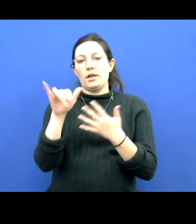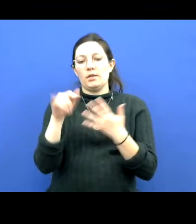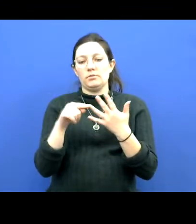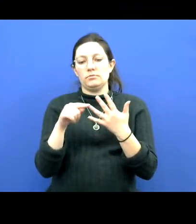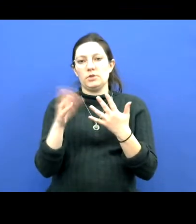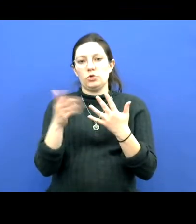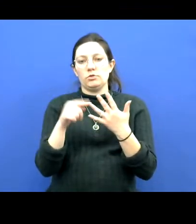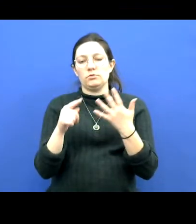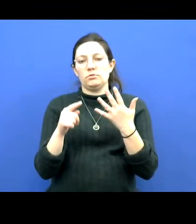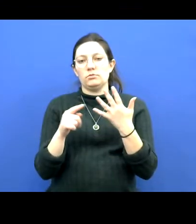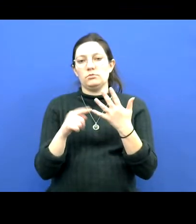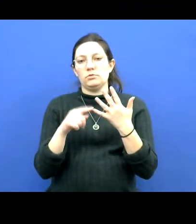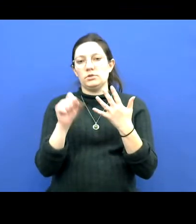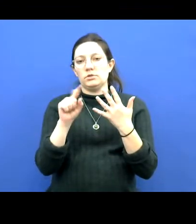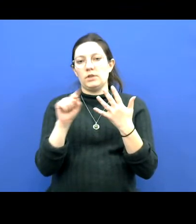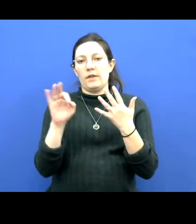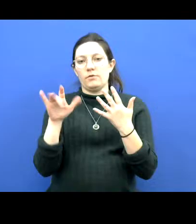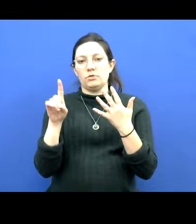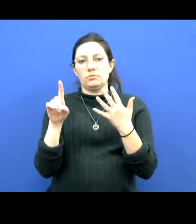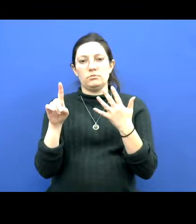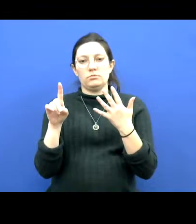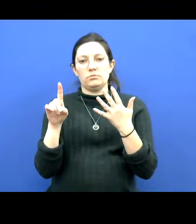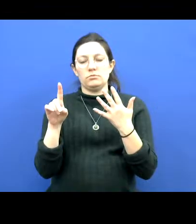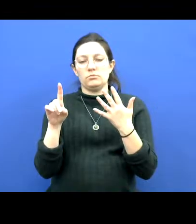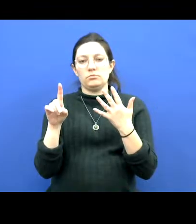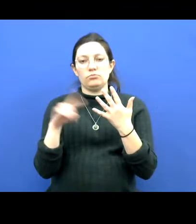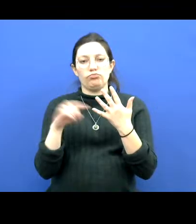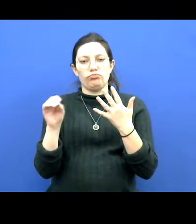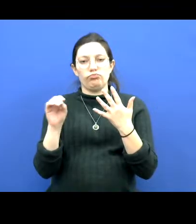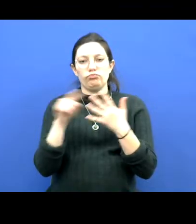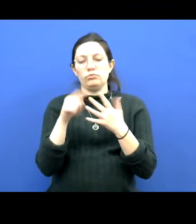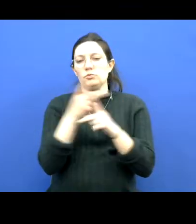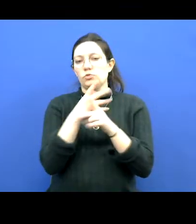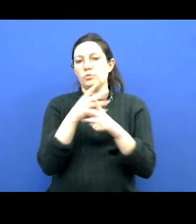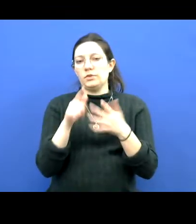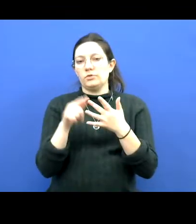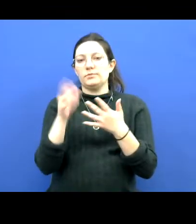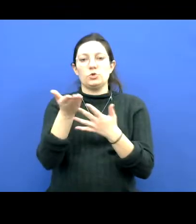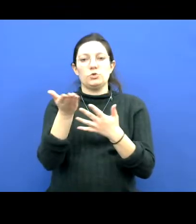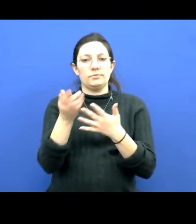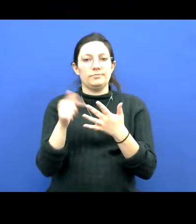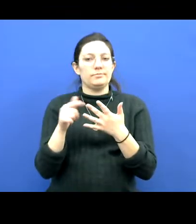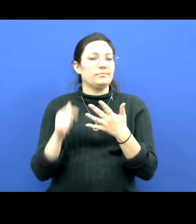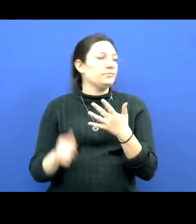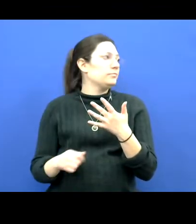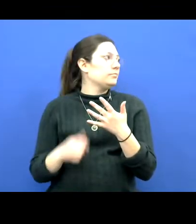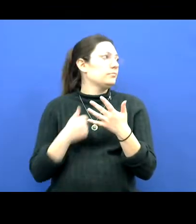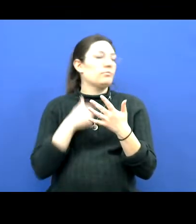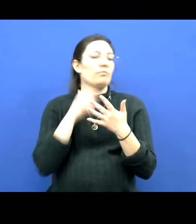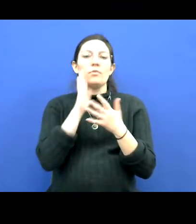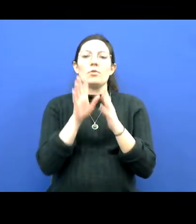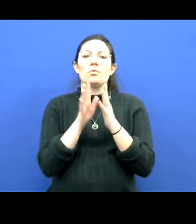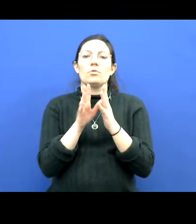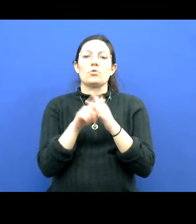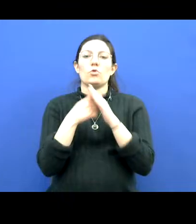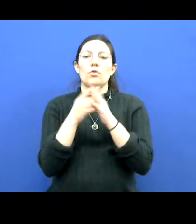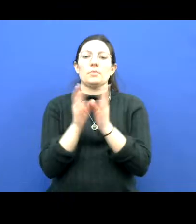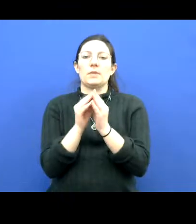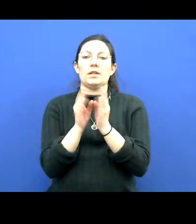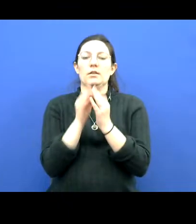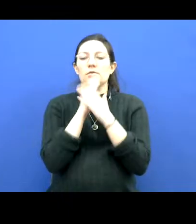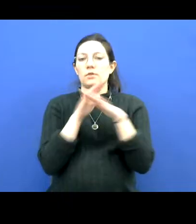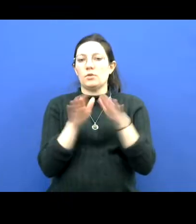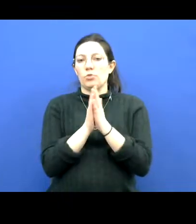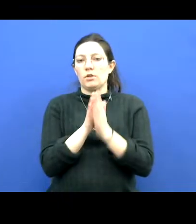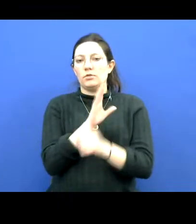Here. Councilmember Stafford, Supervisor Schultz. Here. We'll begin the meeting with a